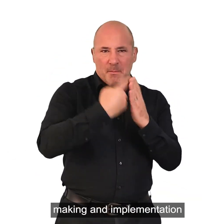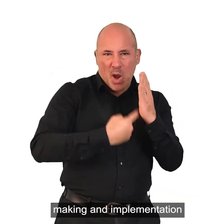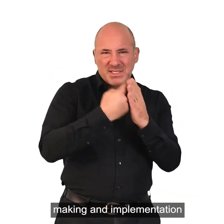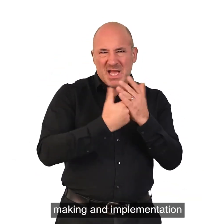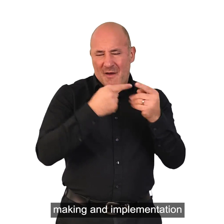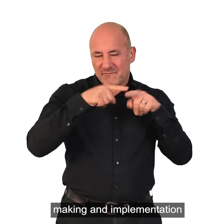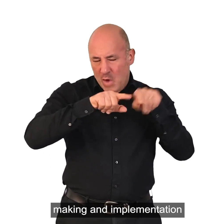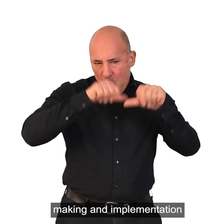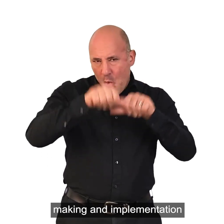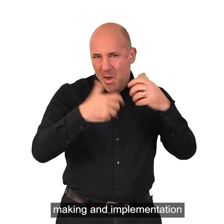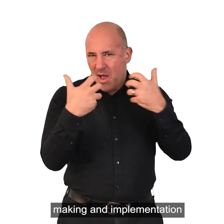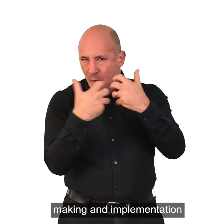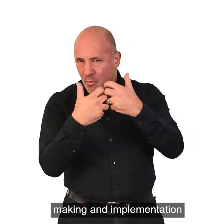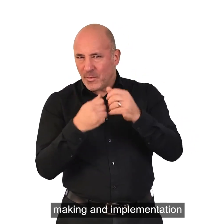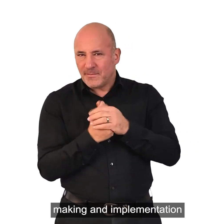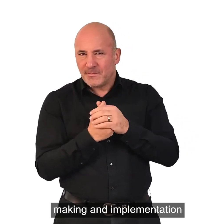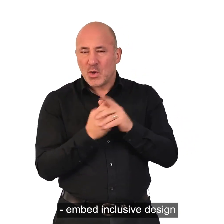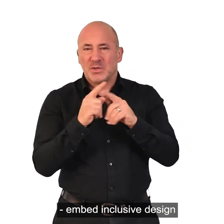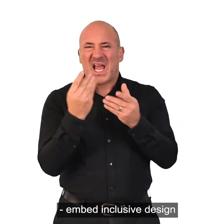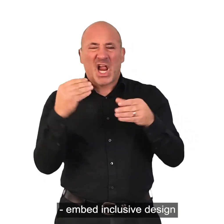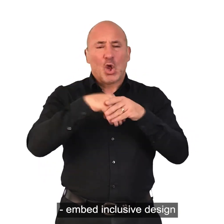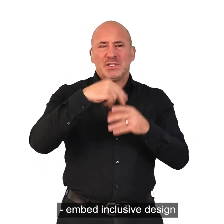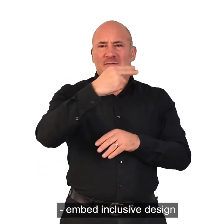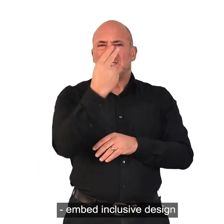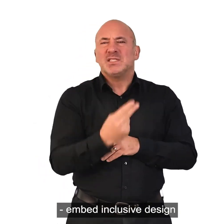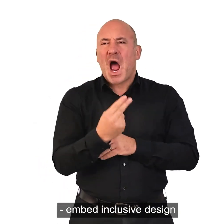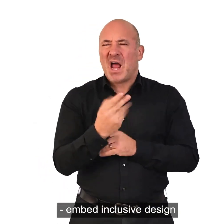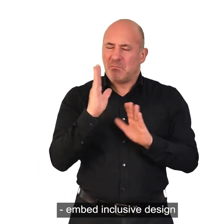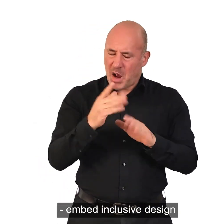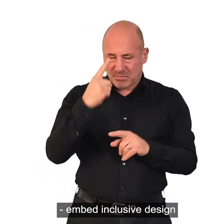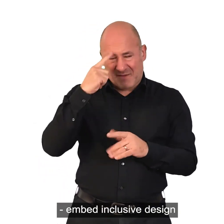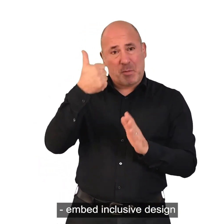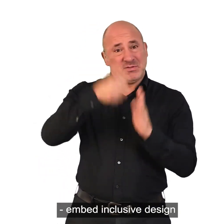of policy making and implementation, embed inclusive design.